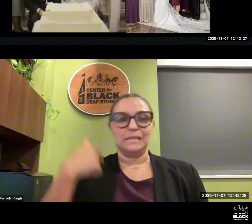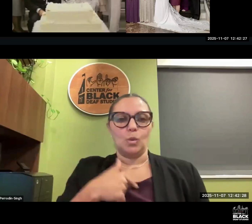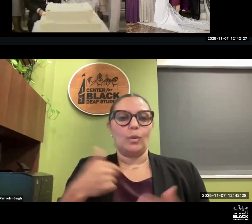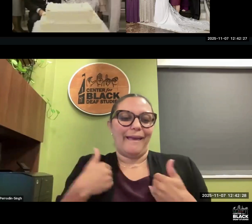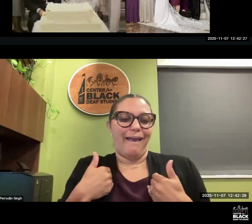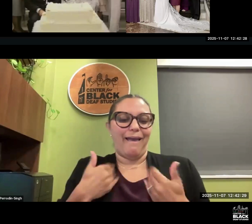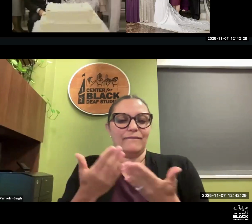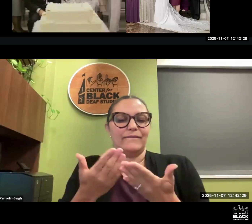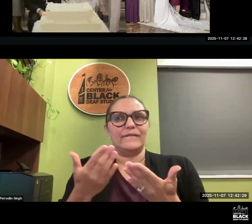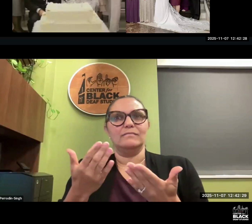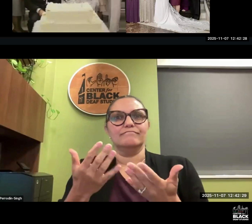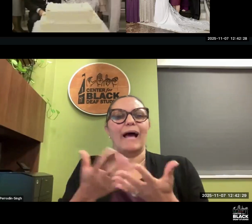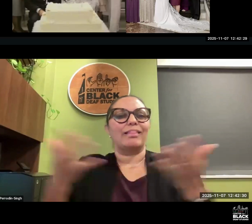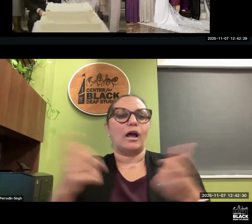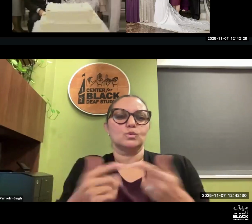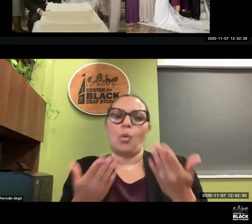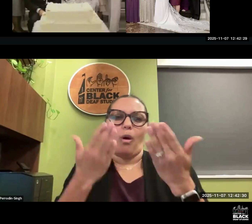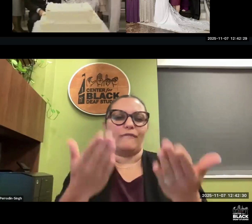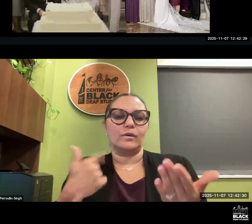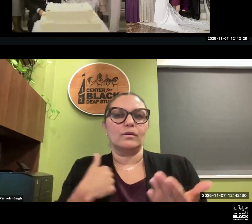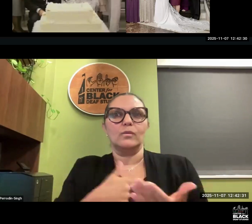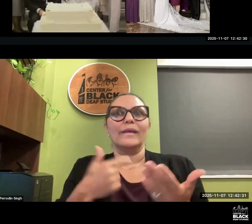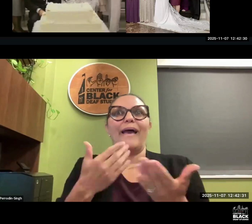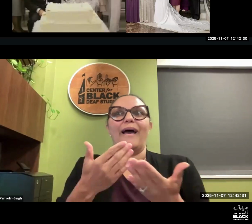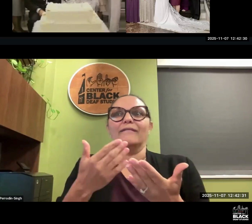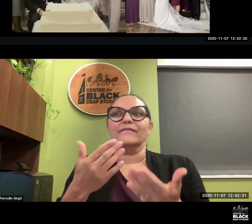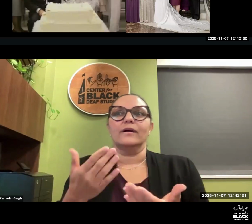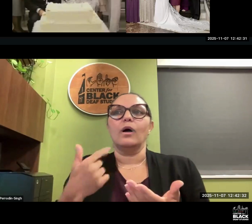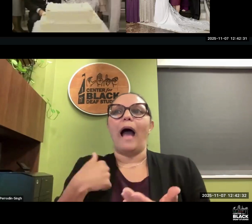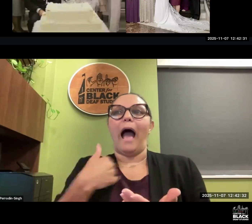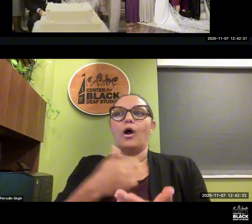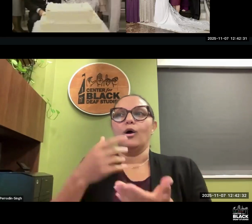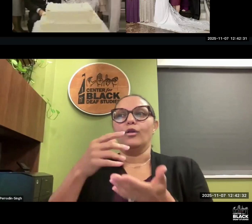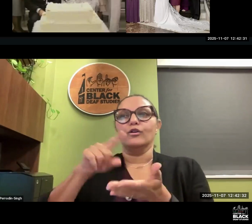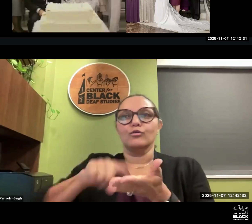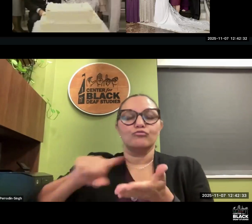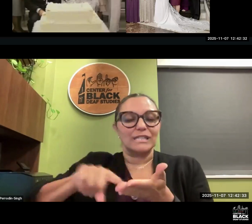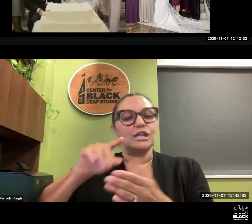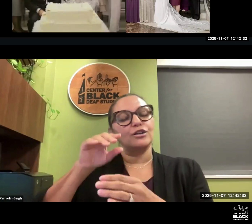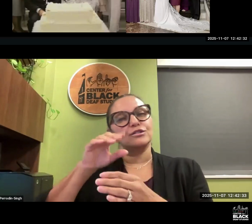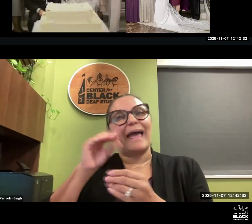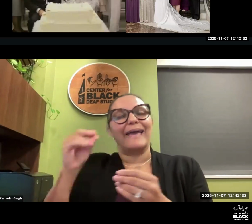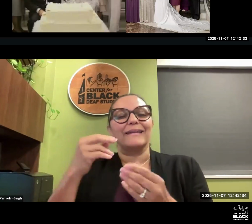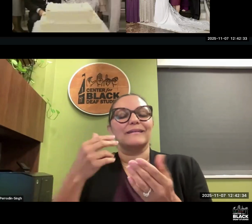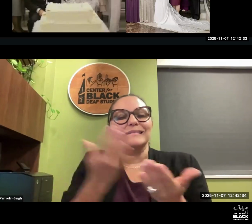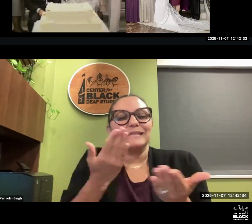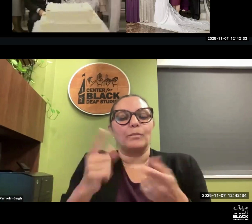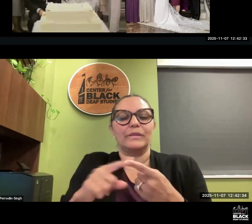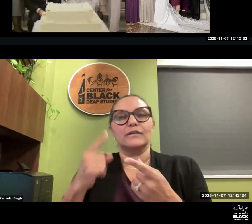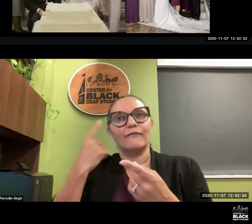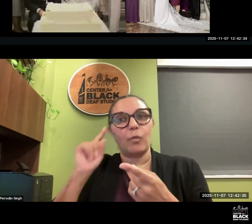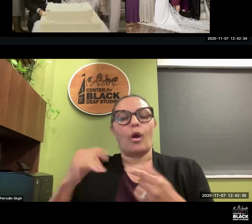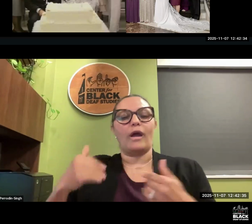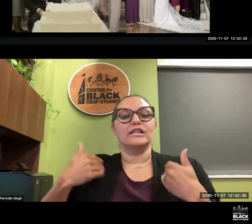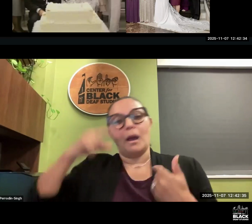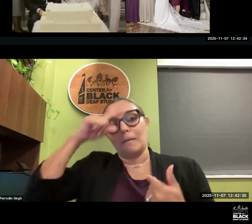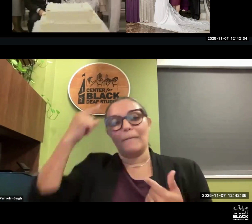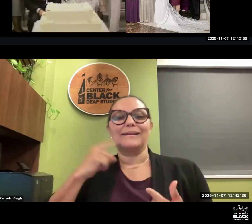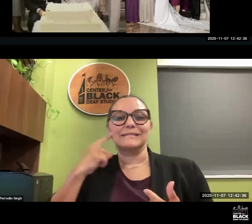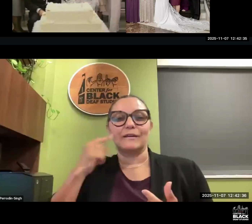Black deaf womanhood. We have a lot to offer, and